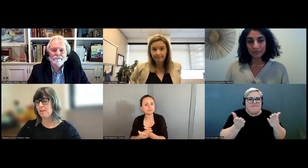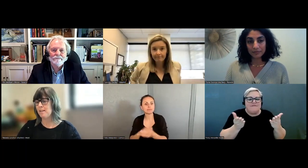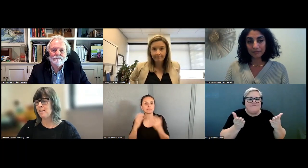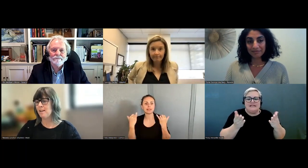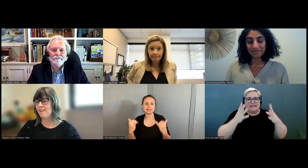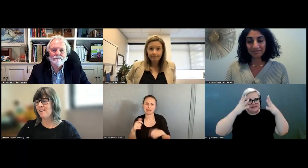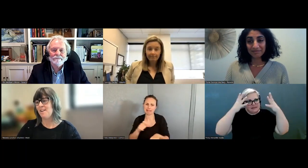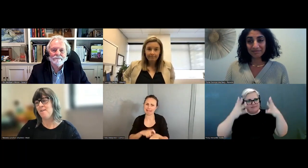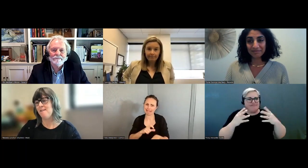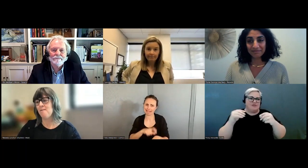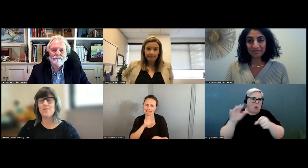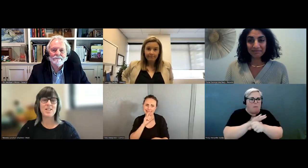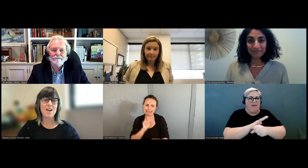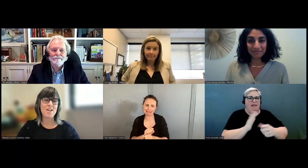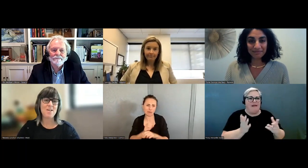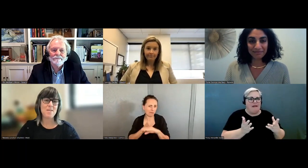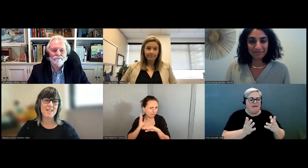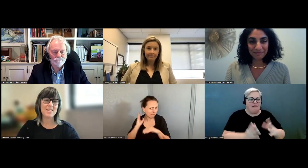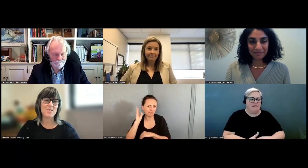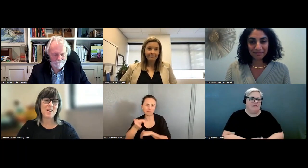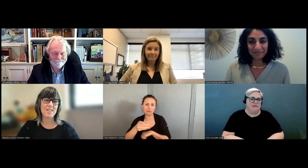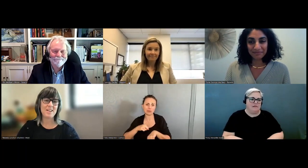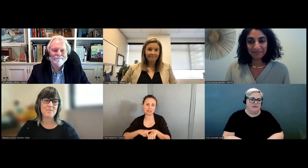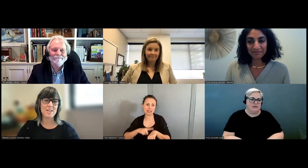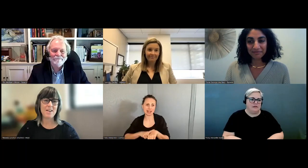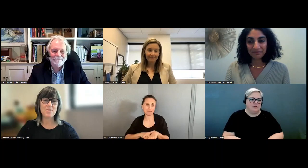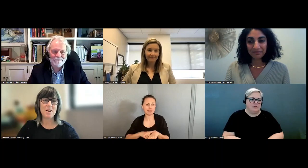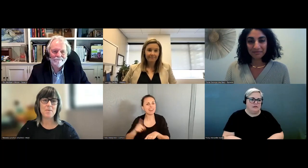are really over time, and